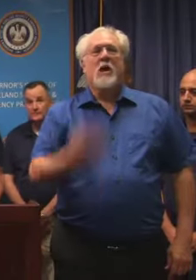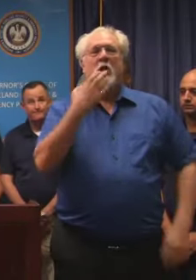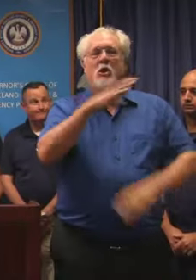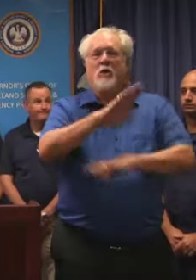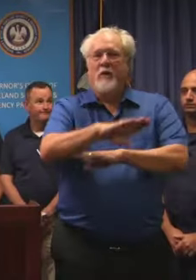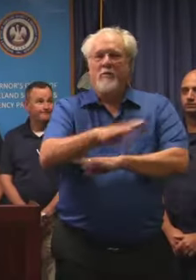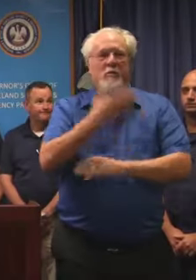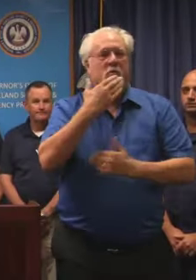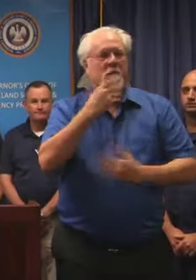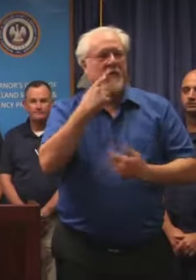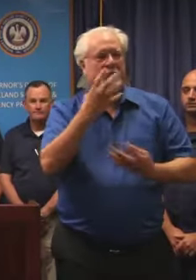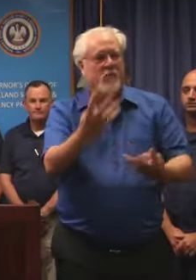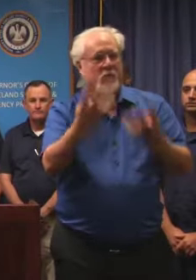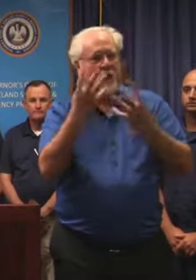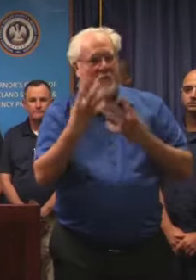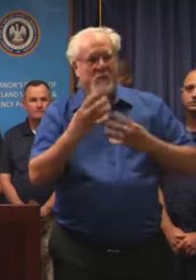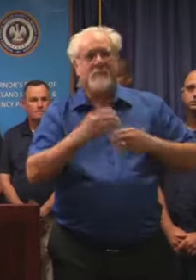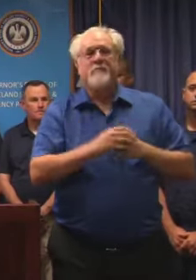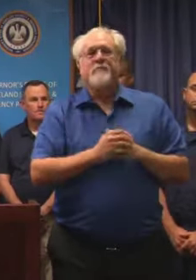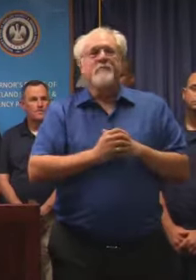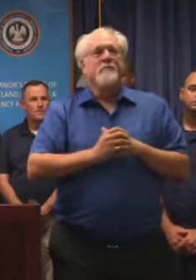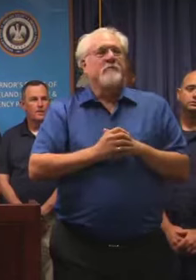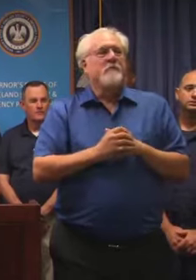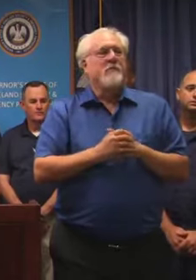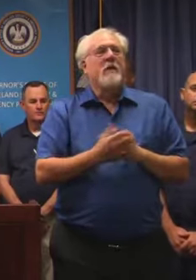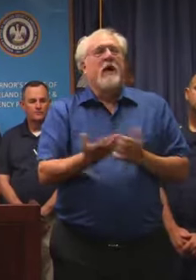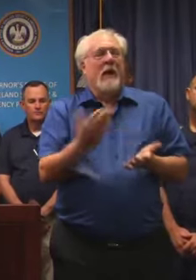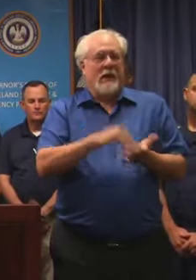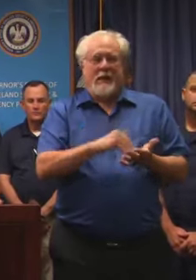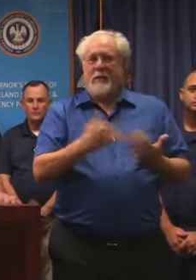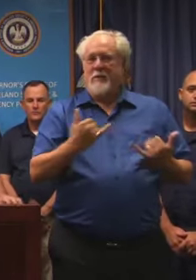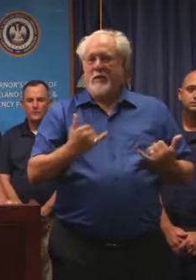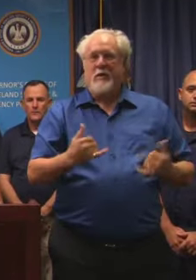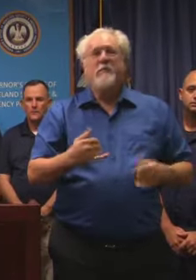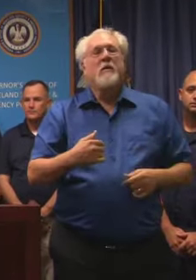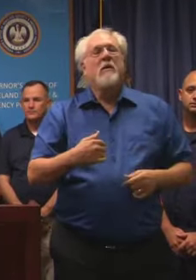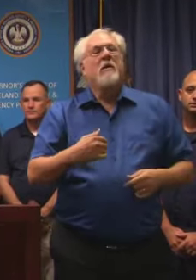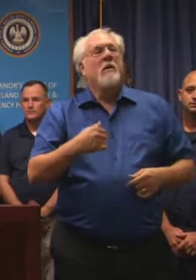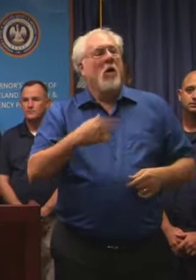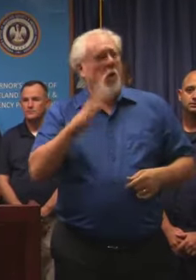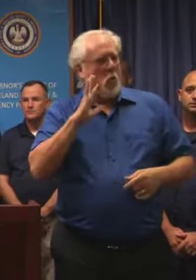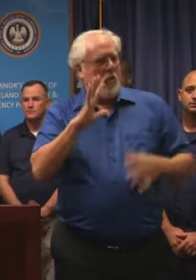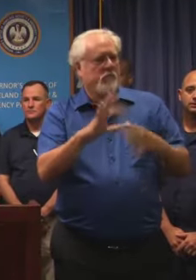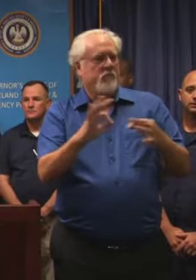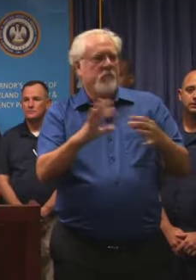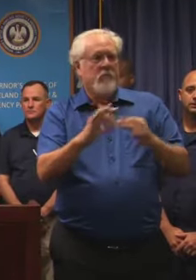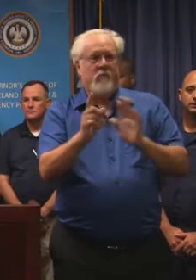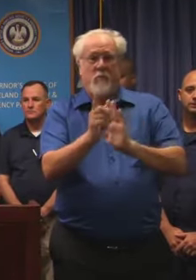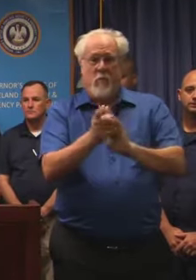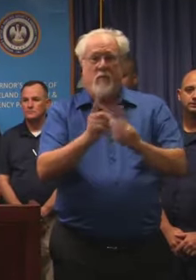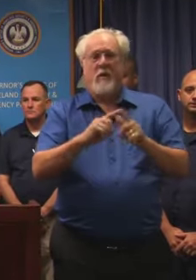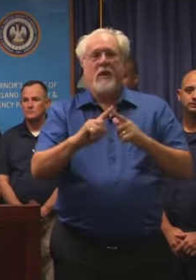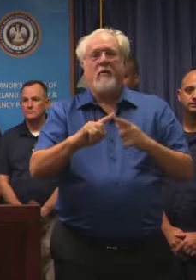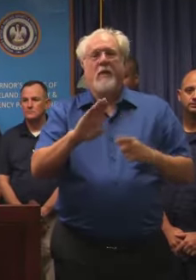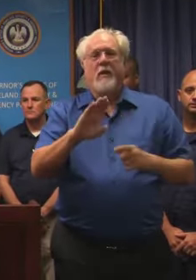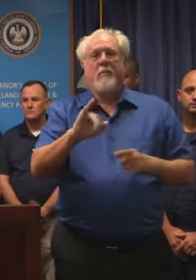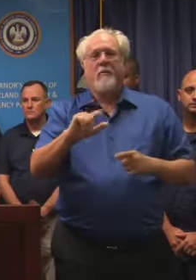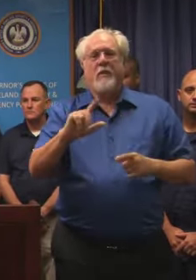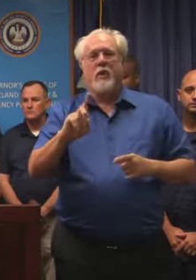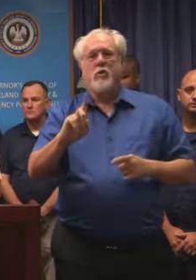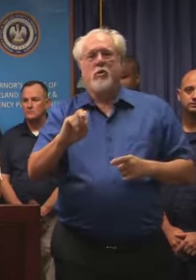Good afternoon, and thank you all for coming out again today. I will speak for a moment and then be followed by Bill